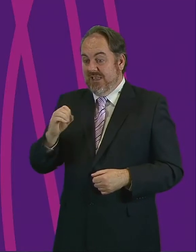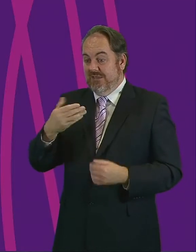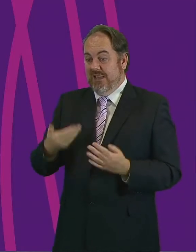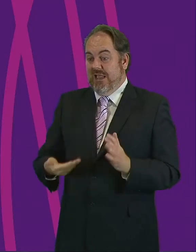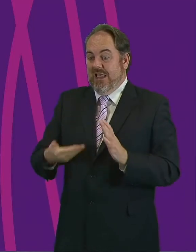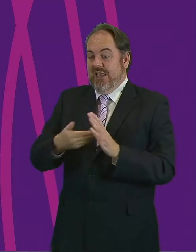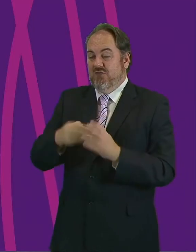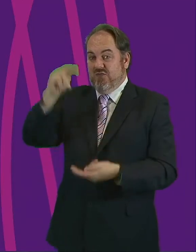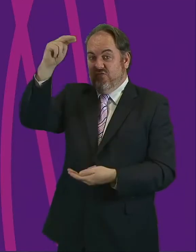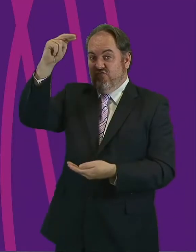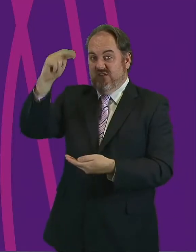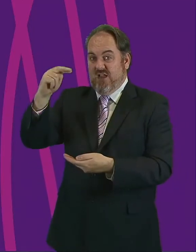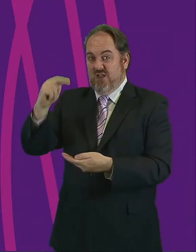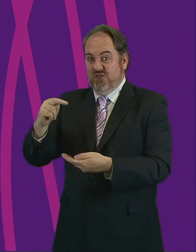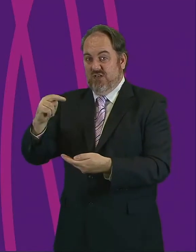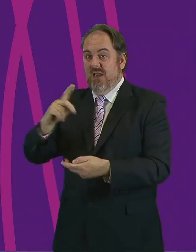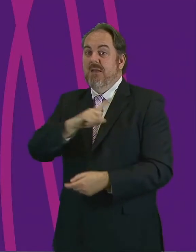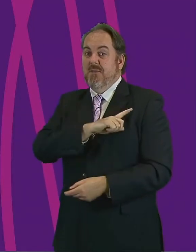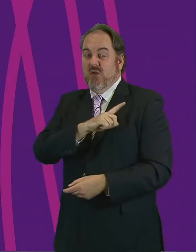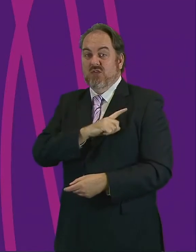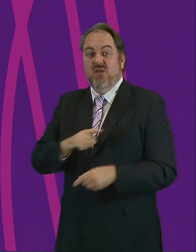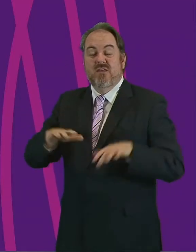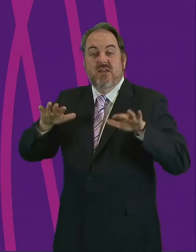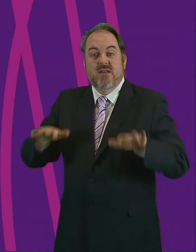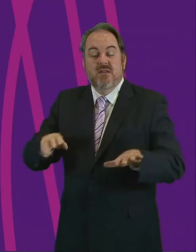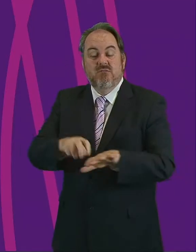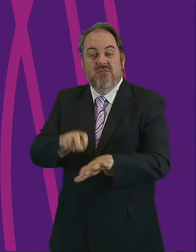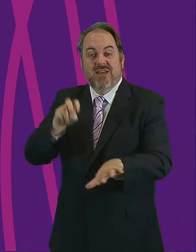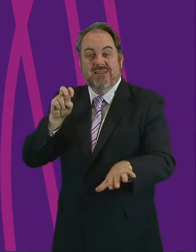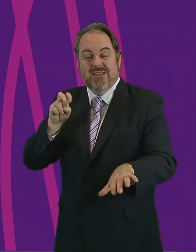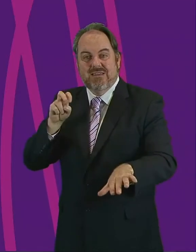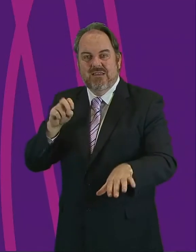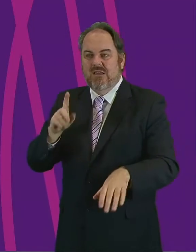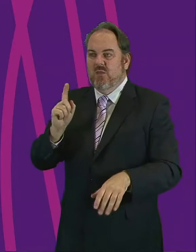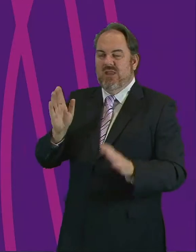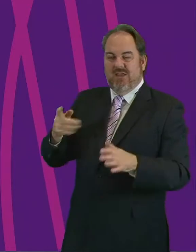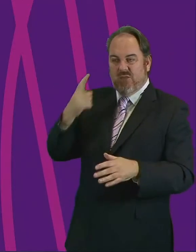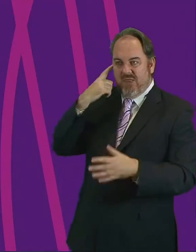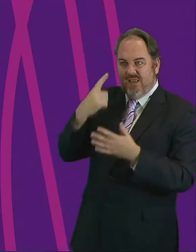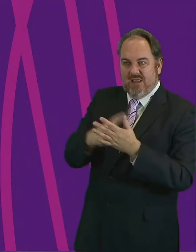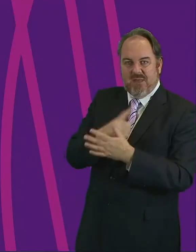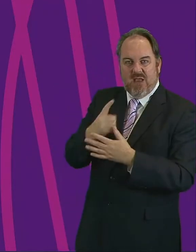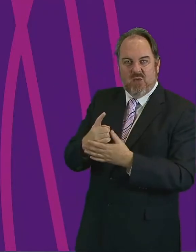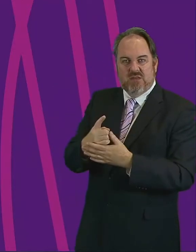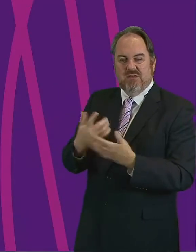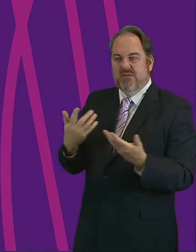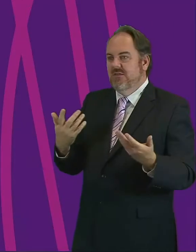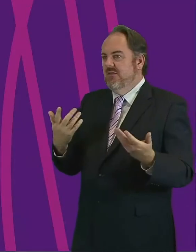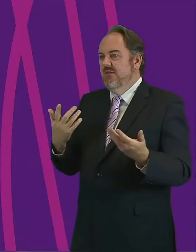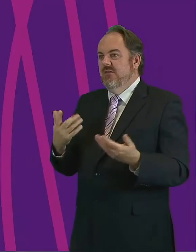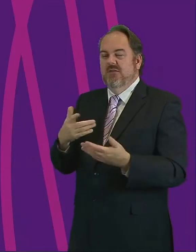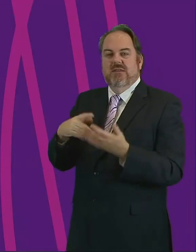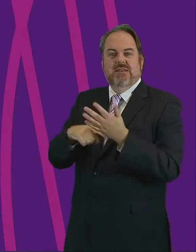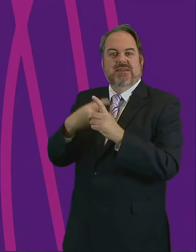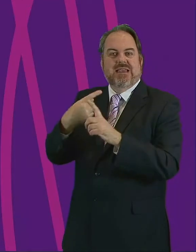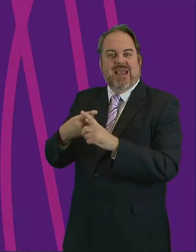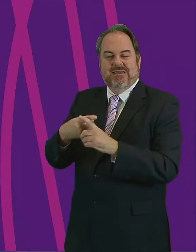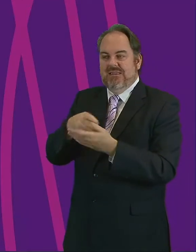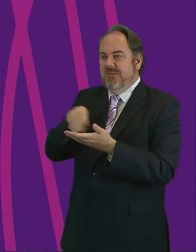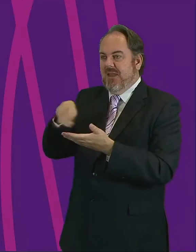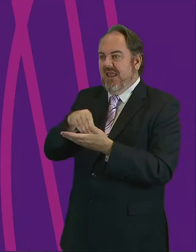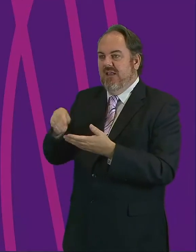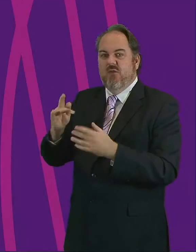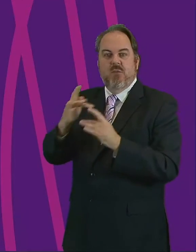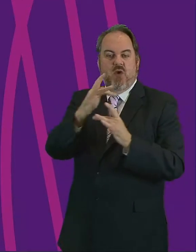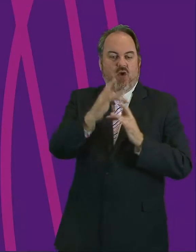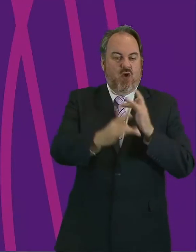next year as a direct result of Brexit? That much more needs to be done, including rebalancing taxes paid by high street retailers with online